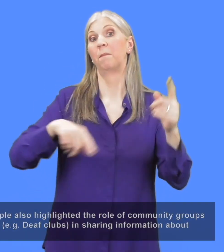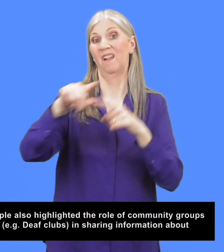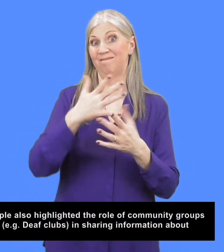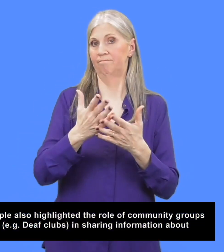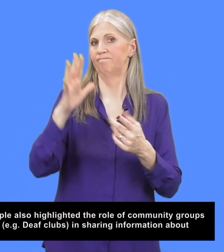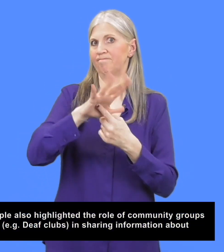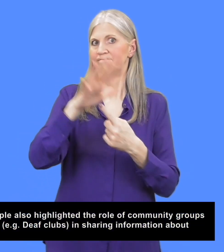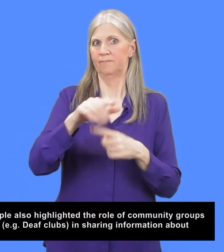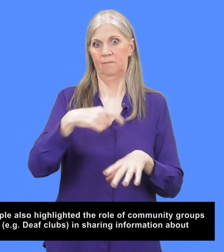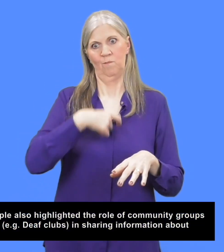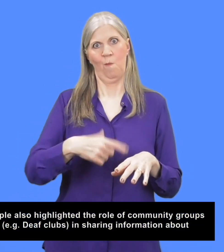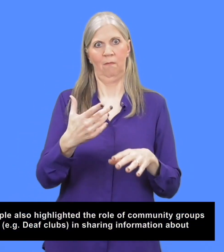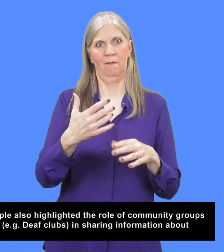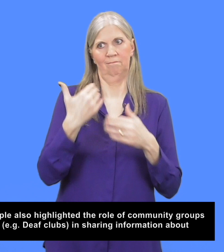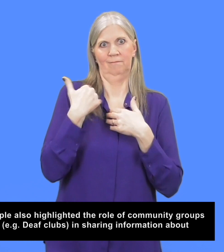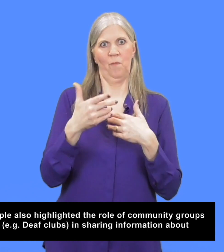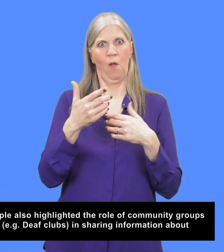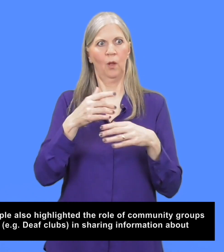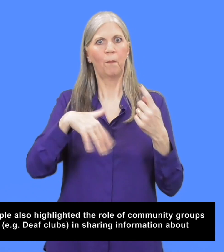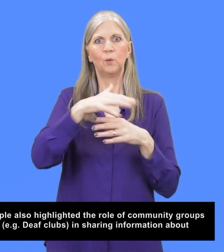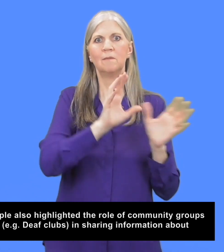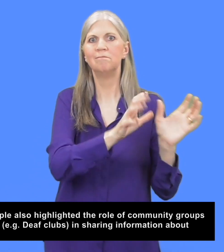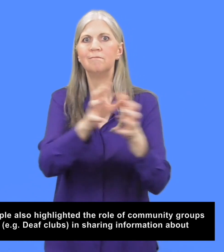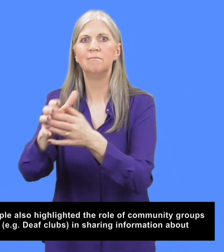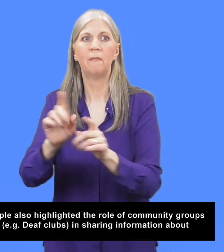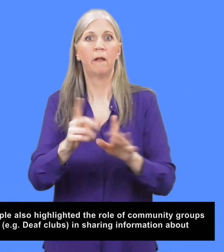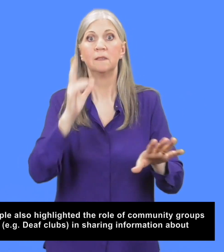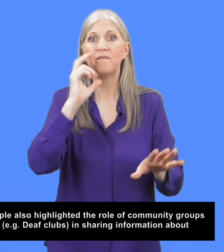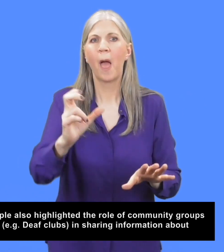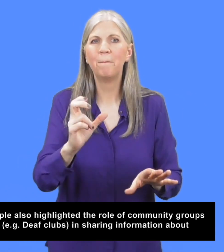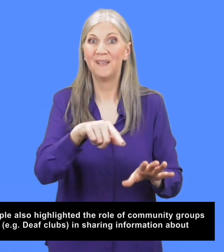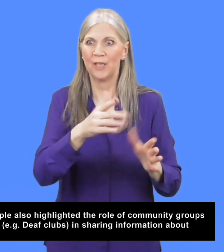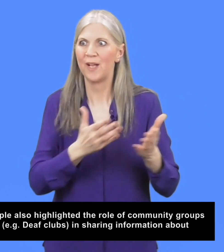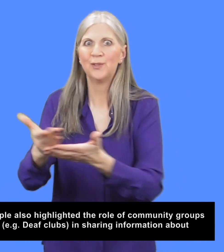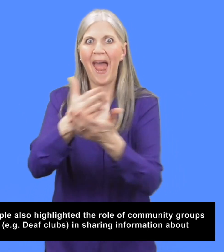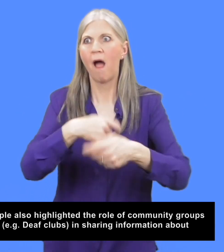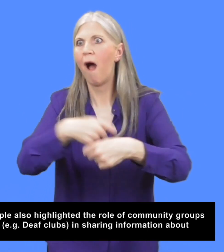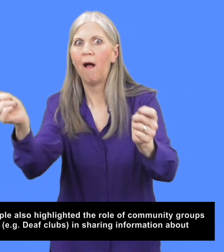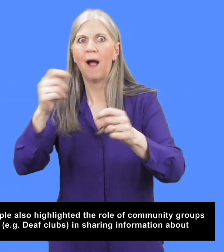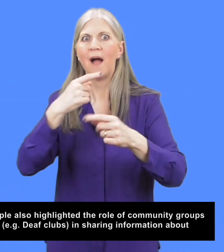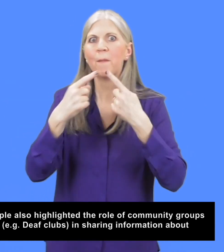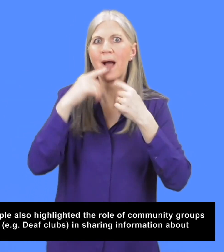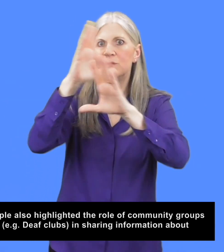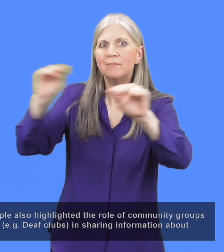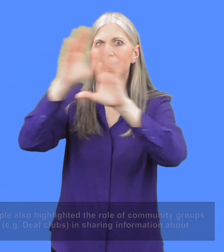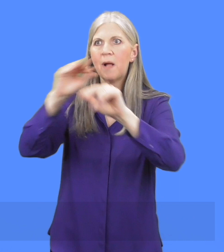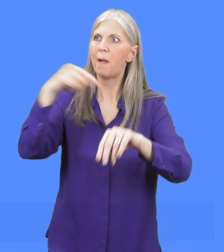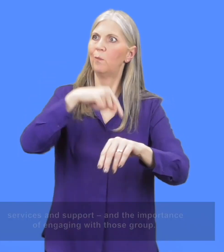People also highlighted the role of community groups, for example deaf clubs, in sharing information about services and